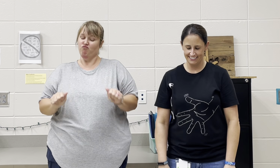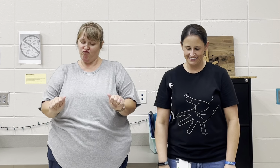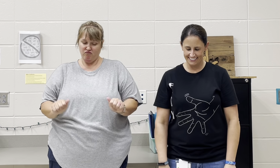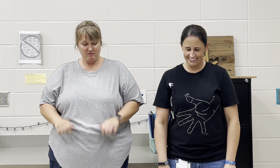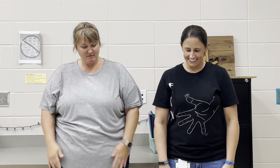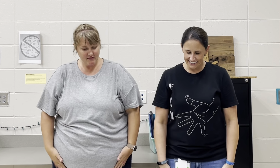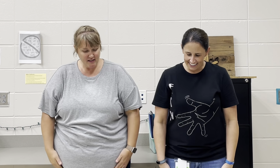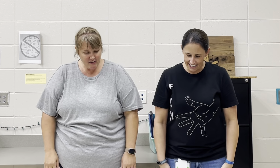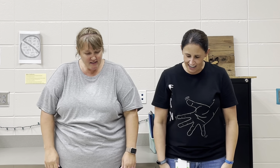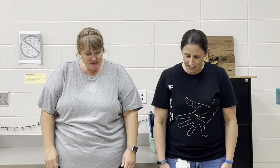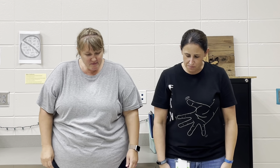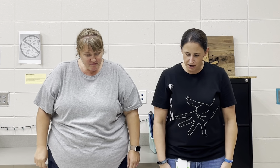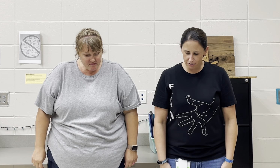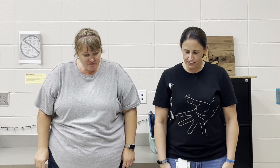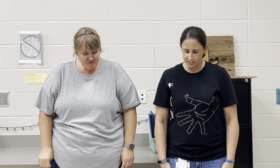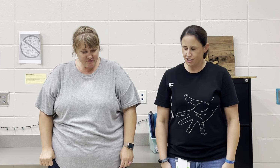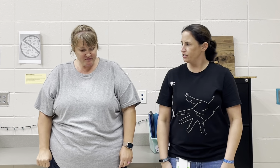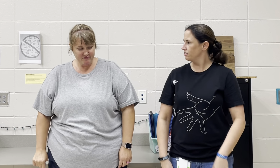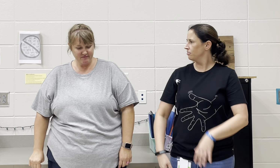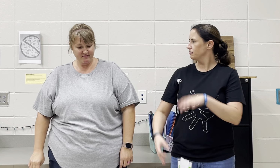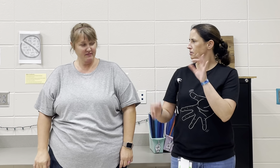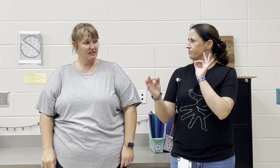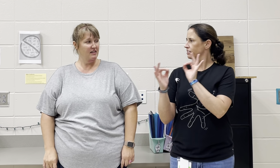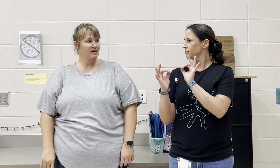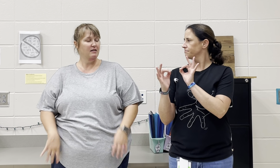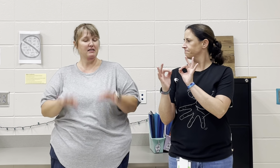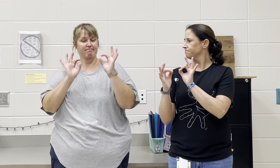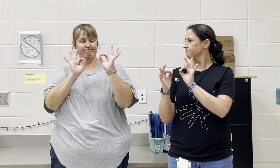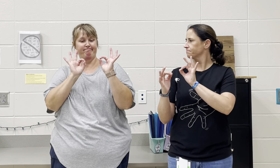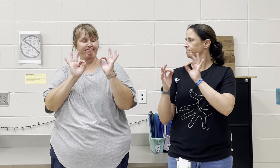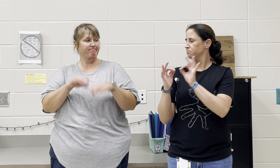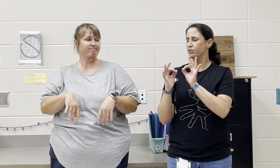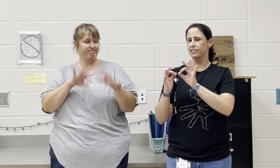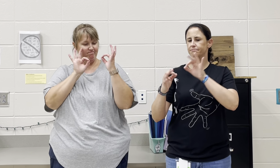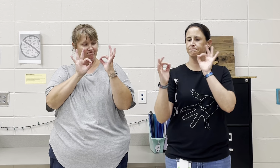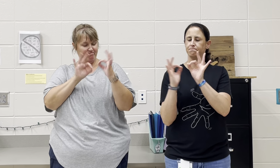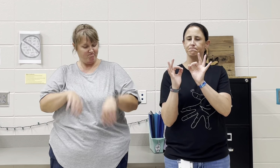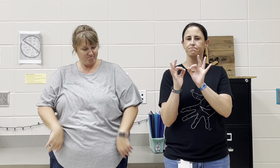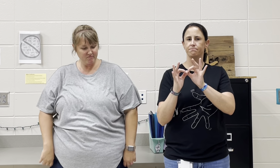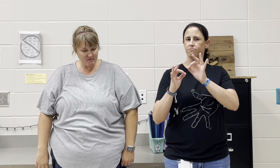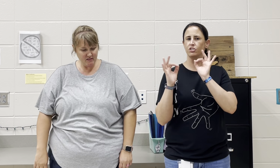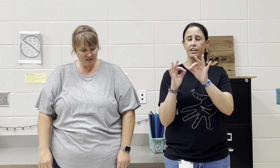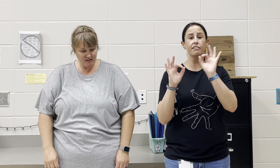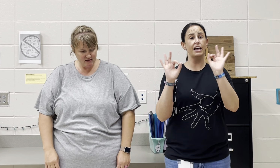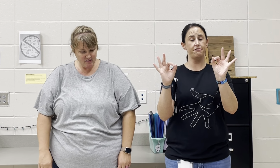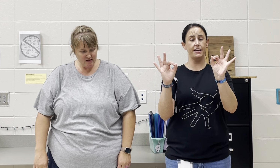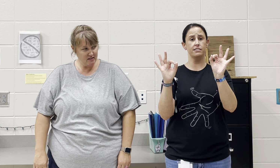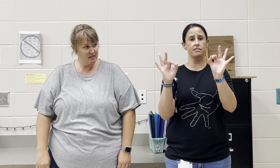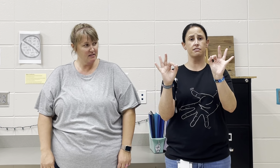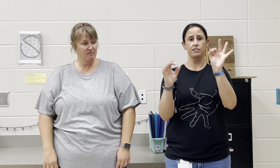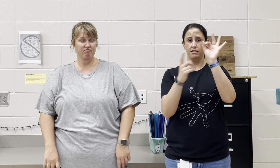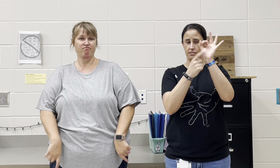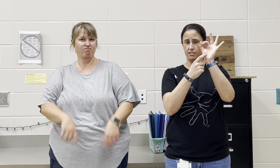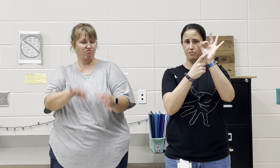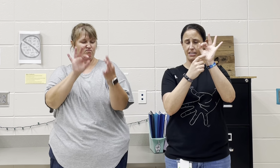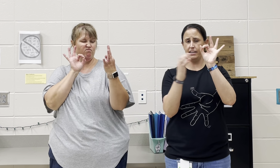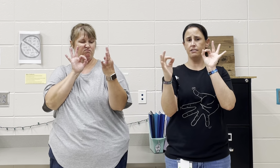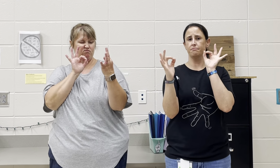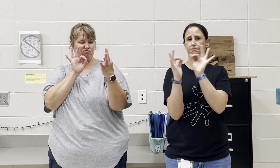Perfect. Do you do perfect? Perfect? Okay, F hands, dominant hand,